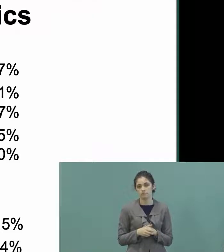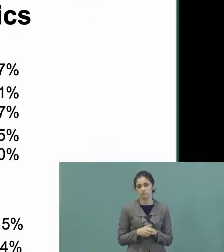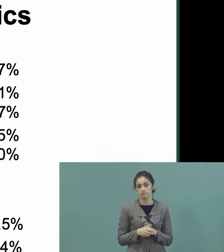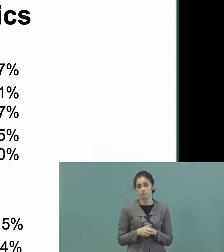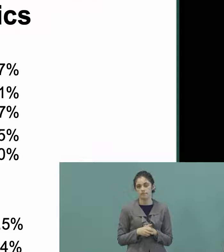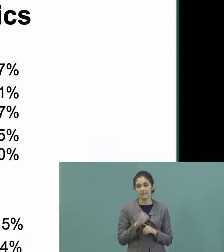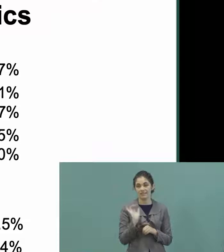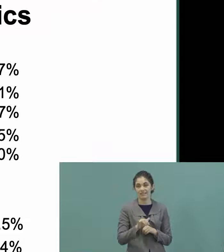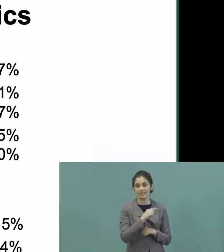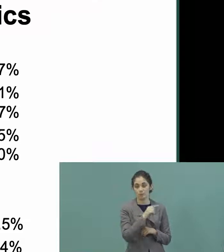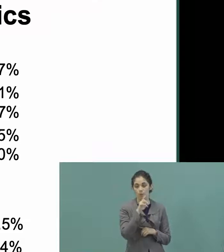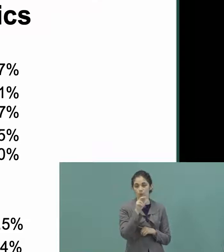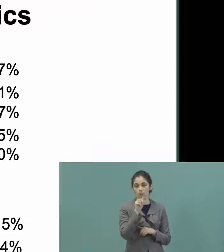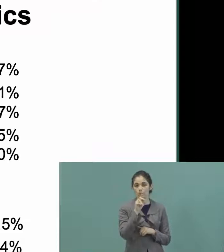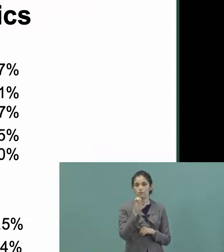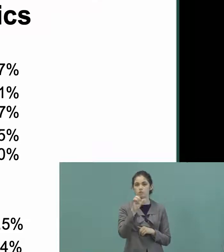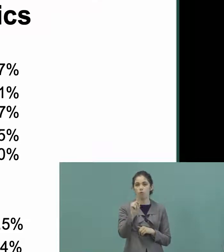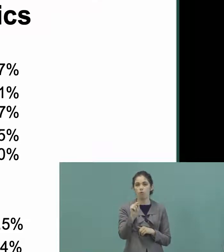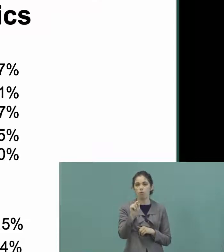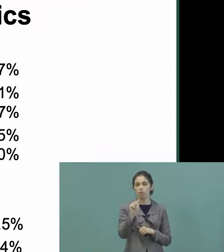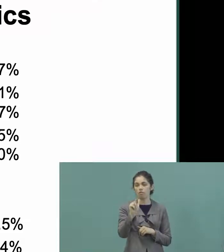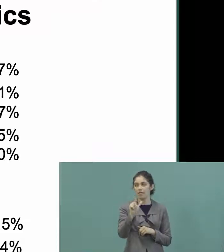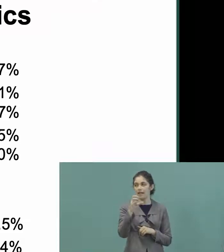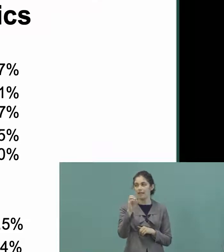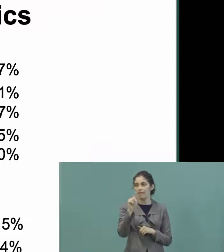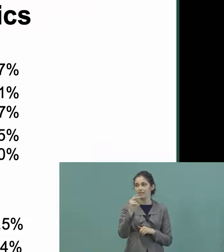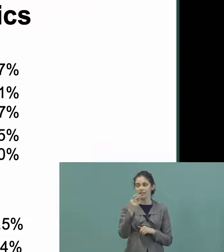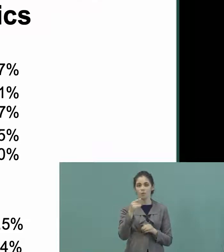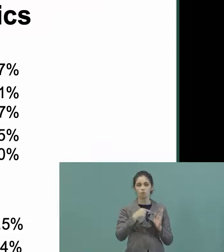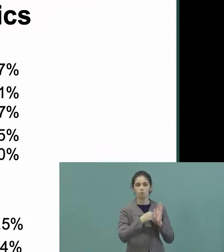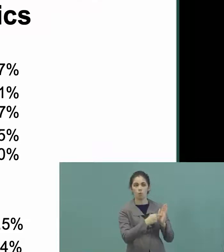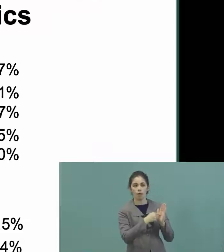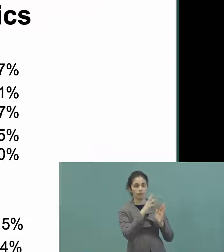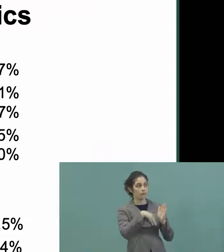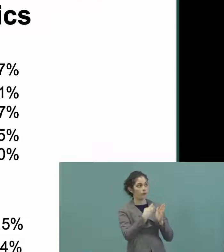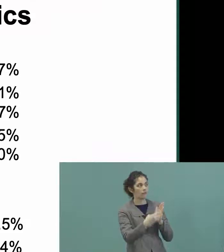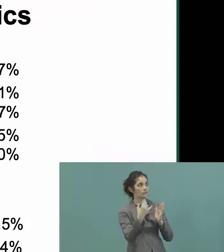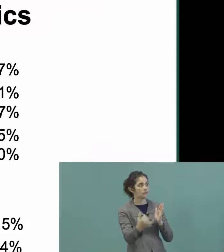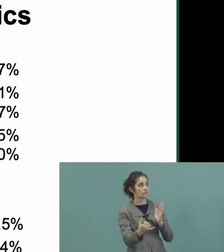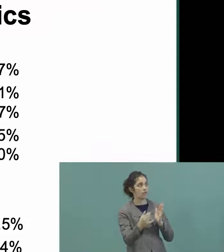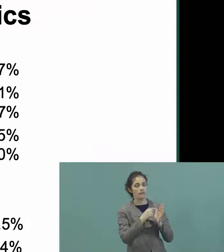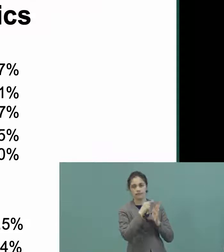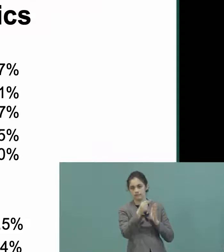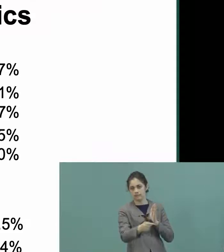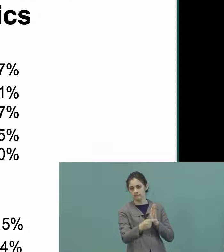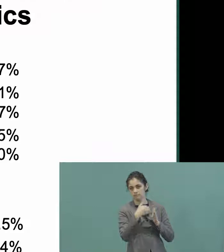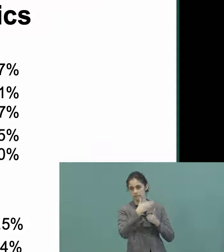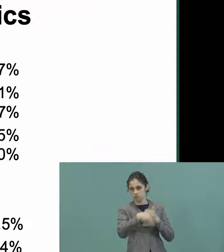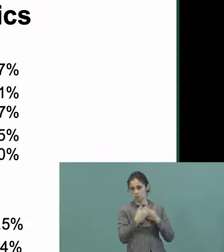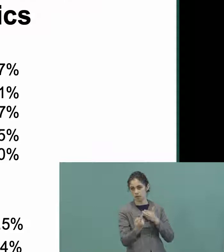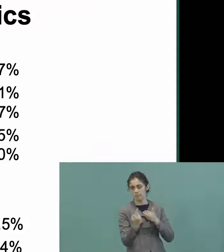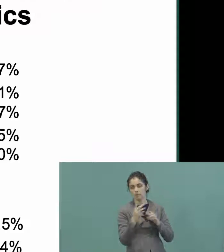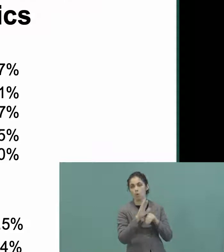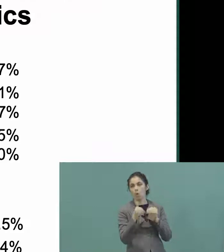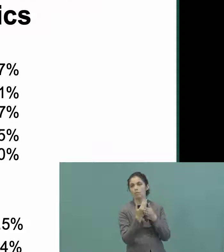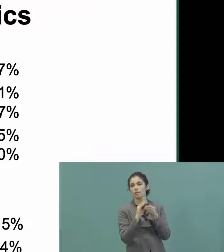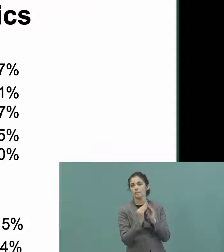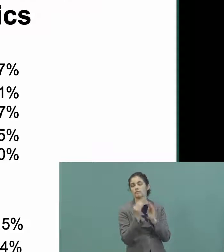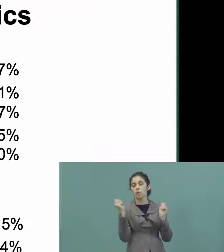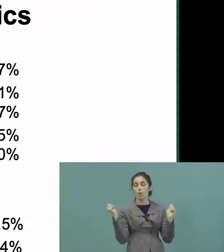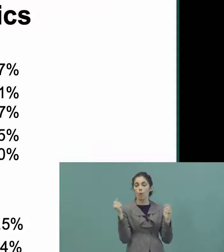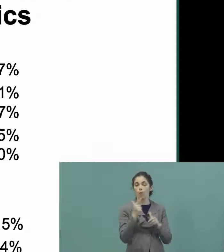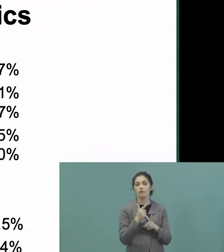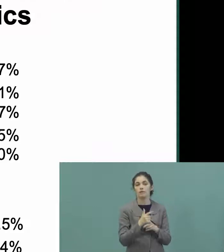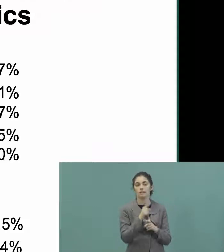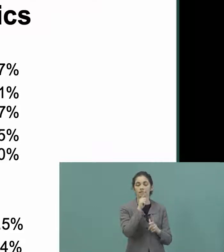These are our racial and ethnic breakdowns, and I have the graphical representations in the next slide, but this is for all cases,